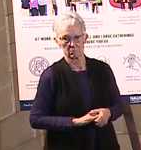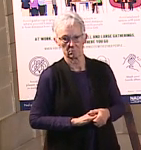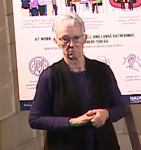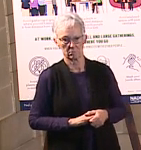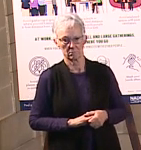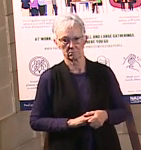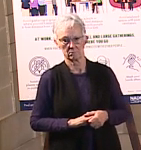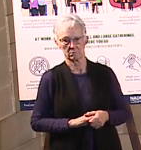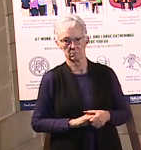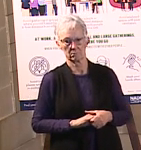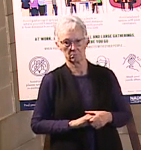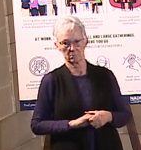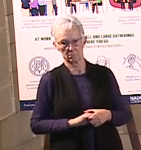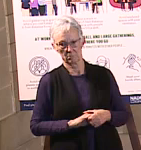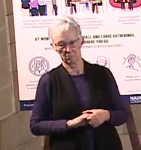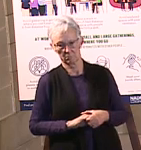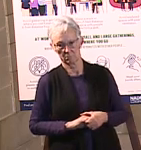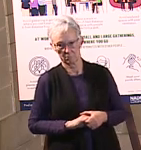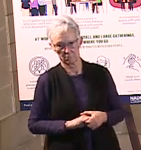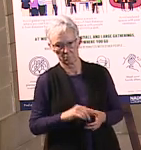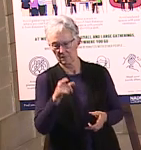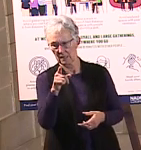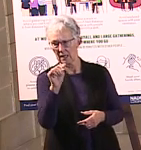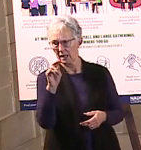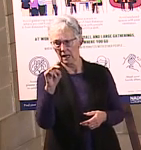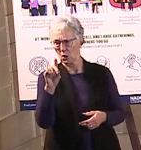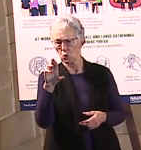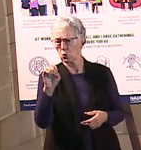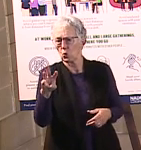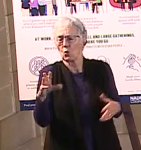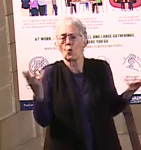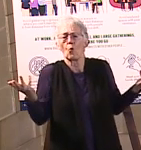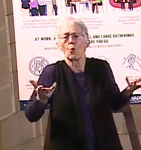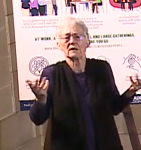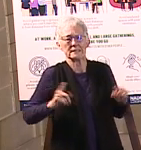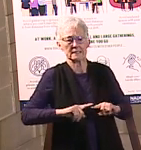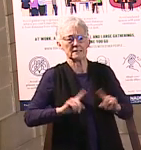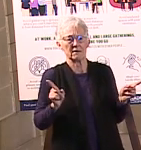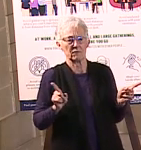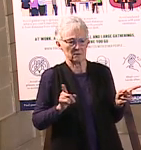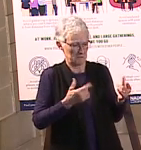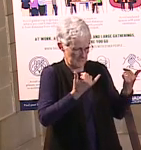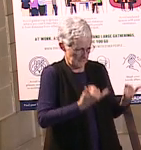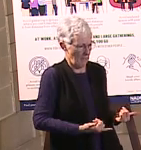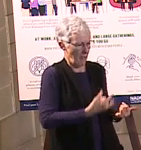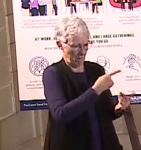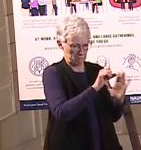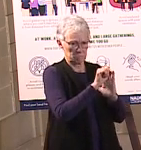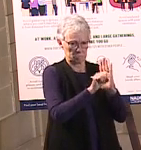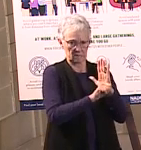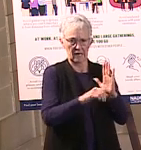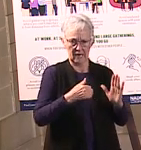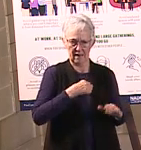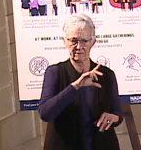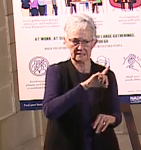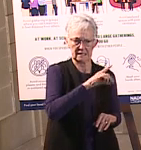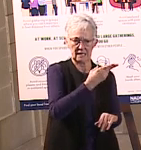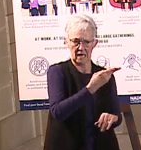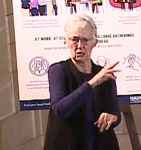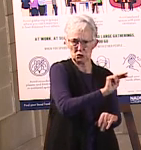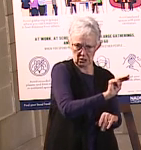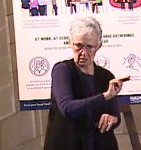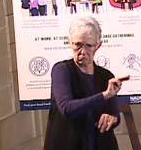now regarding masks? So Andrew's asking, well, what's the difference between what we're doing right now at the state versus a broader mask